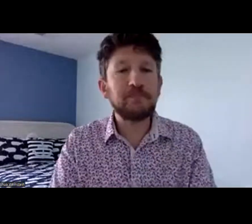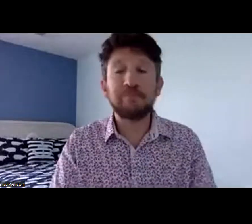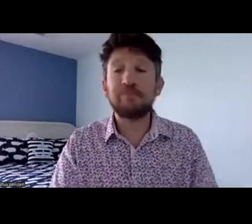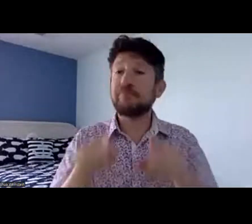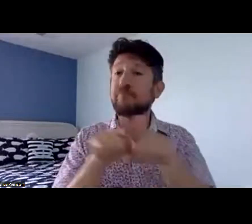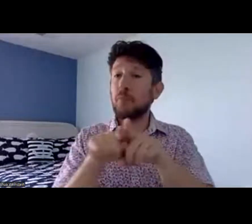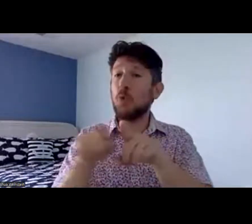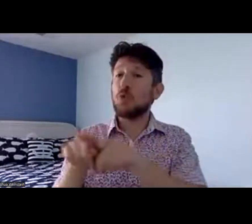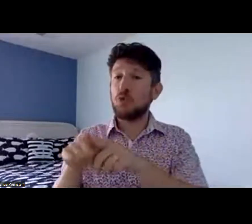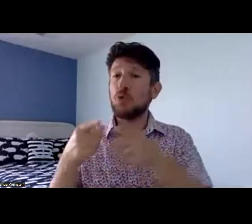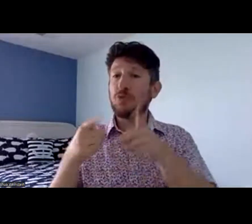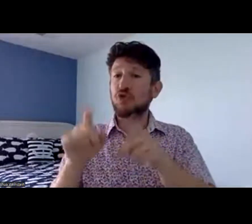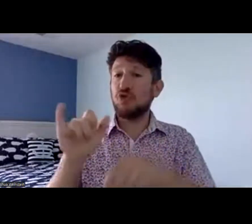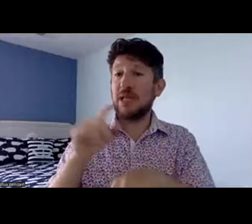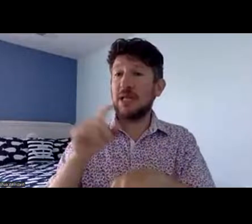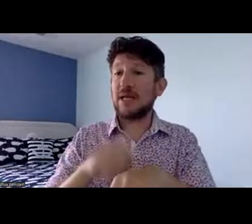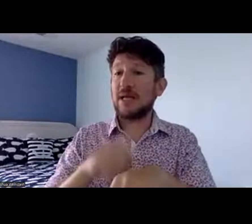And the interpreters are going to switch.